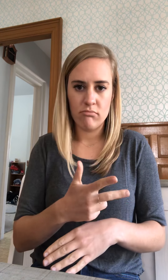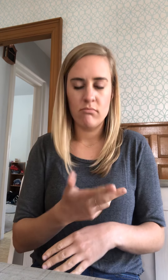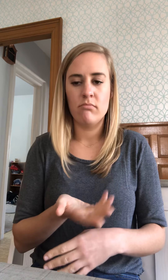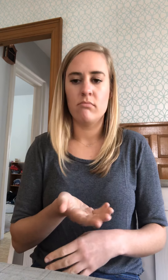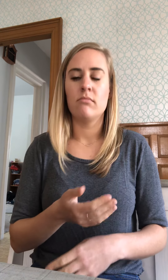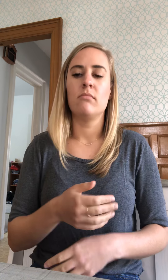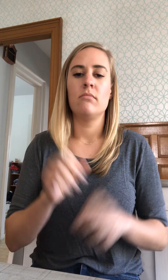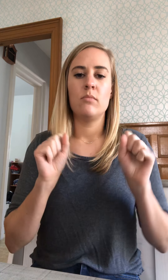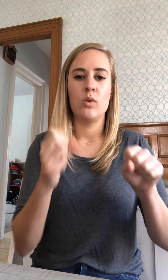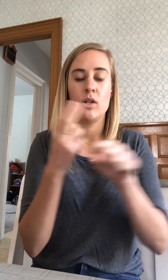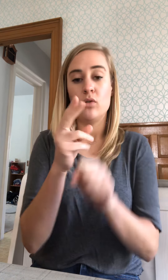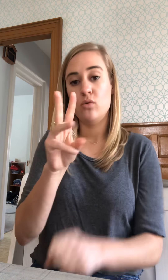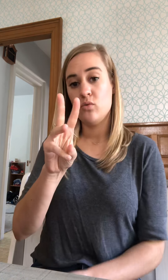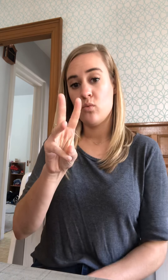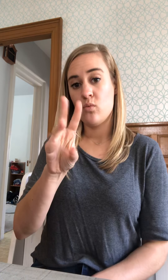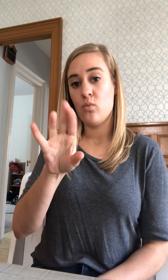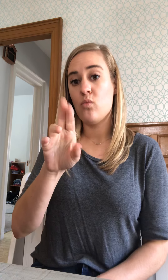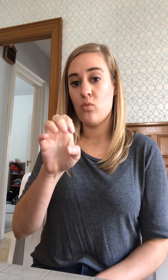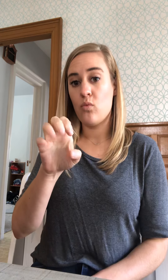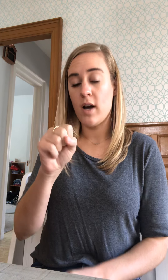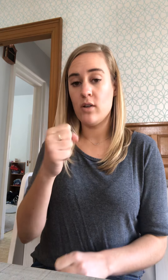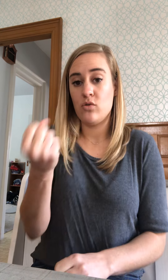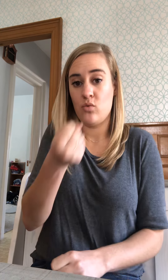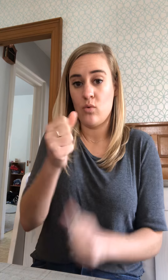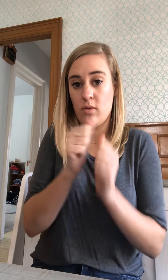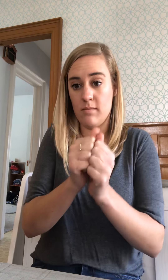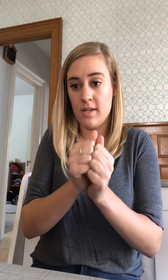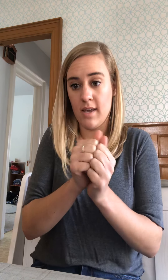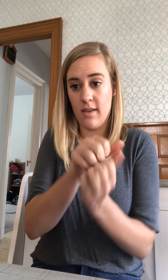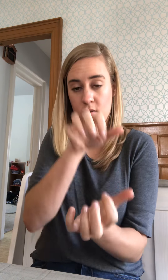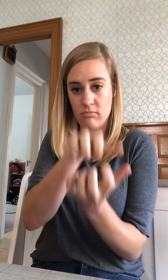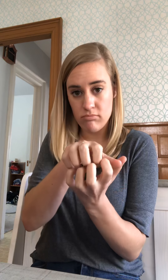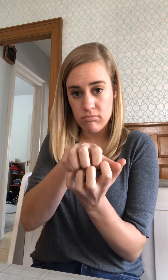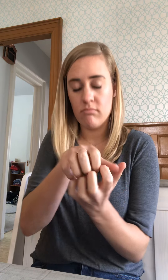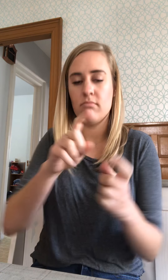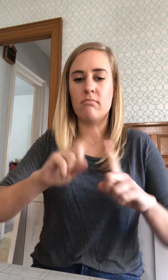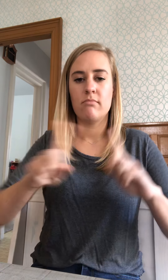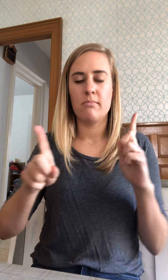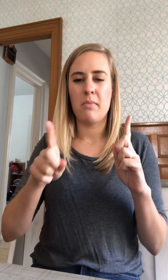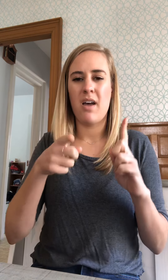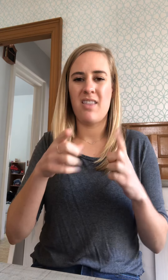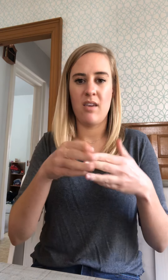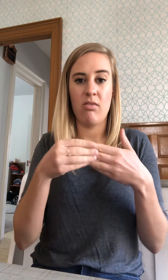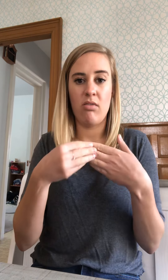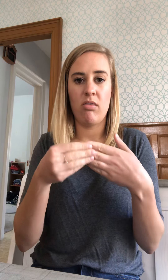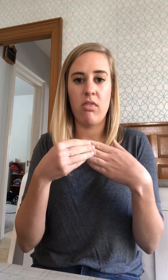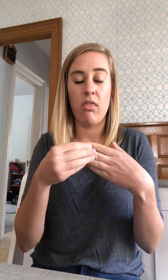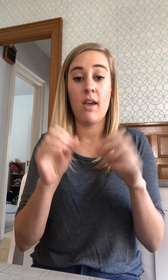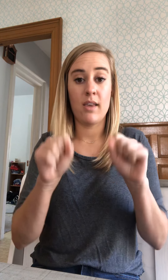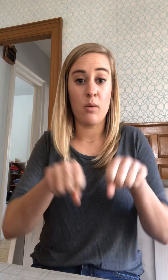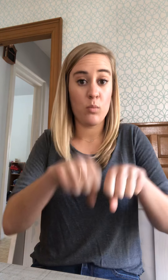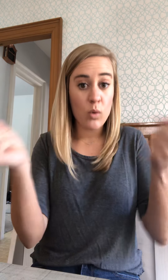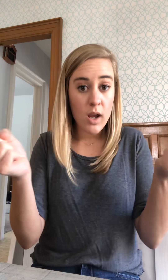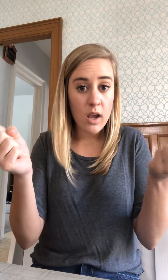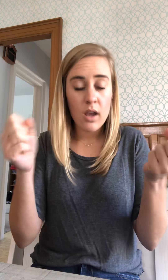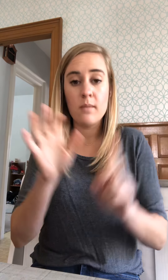bone edges together, but wires have a lot of play and they sometimes break, especially if a patient is